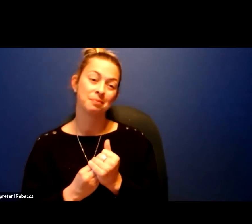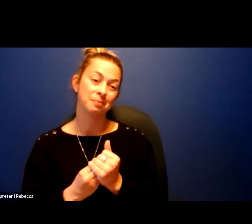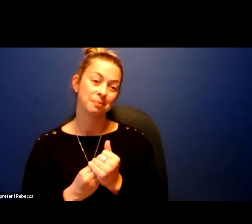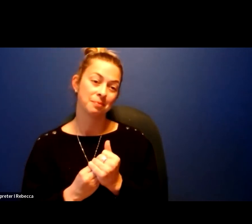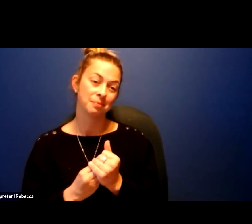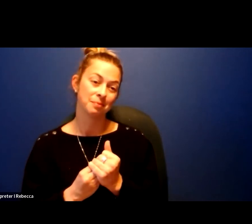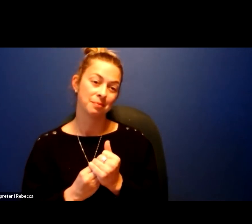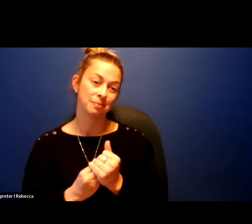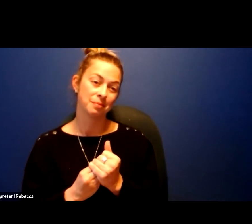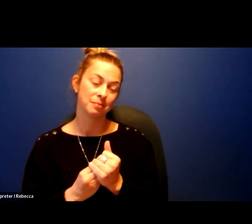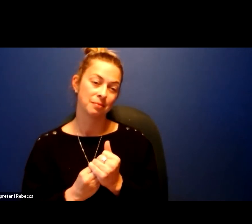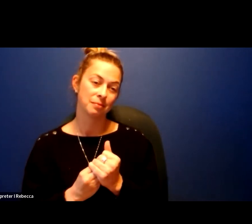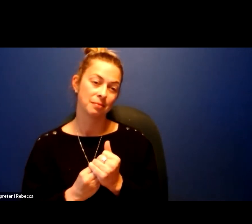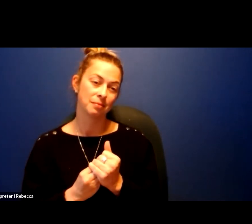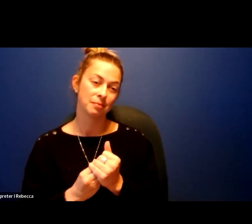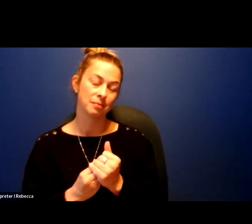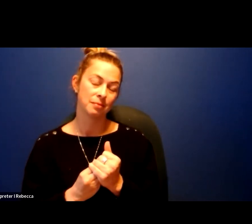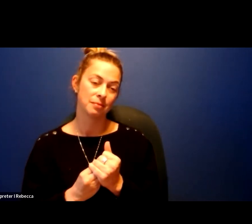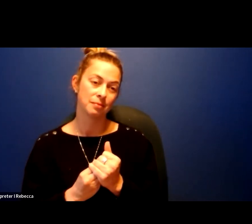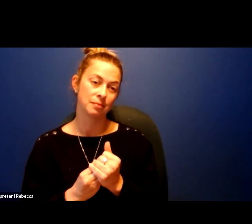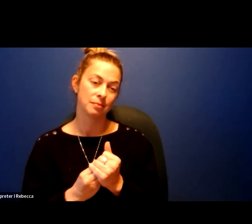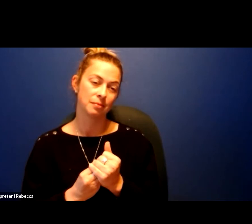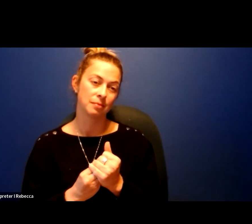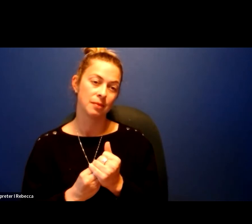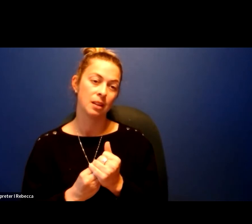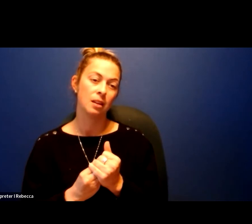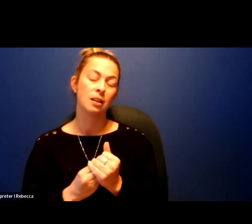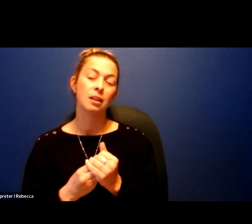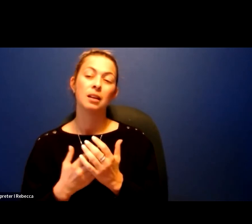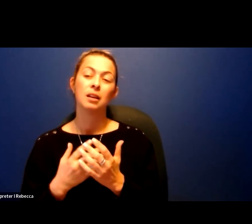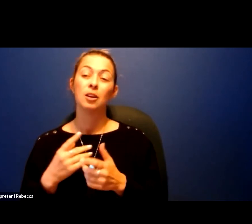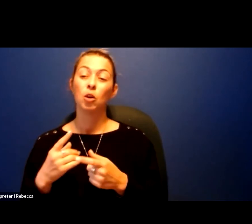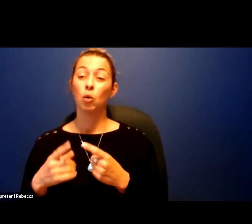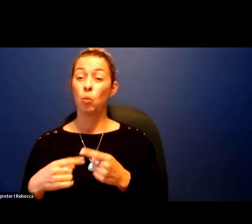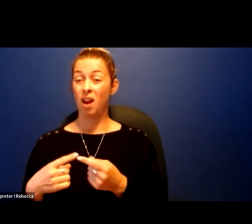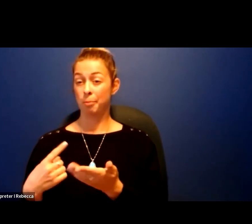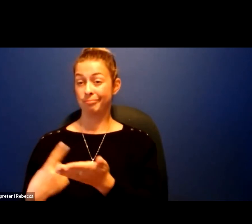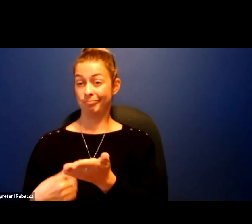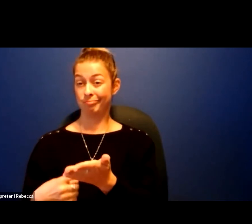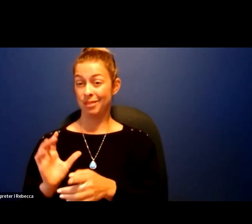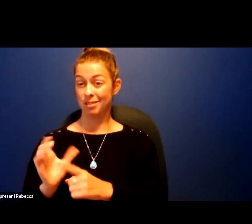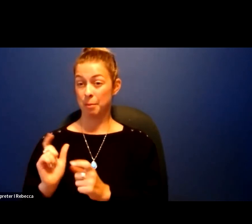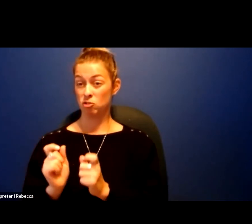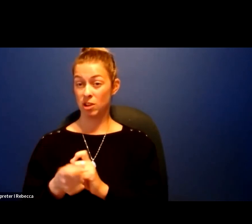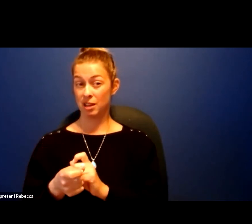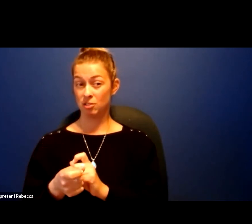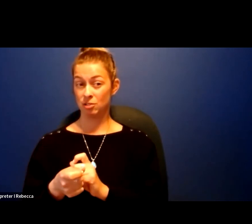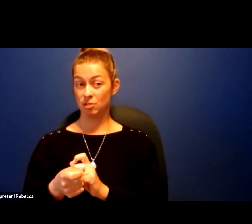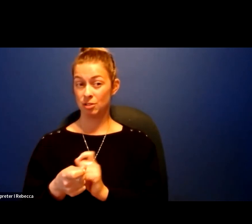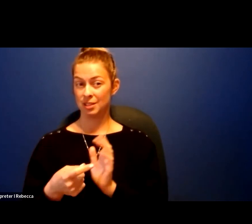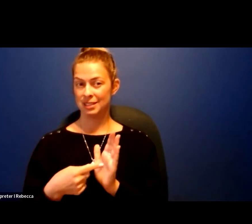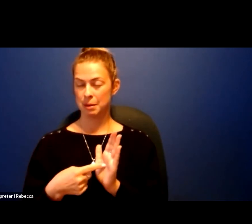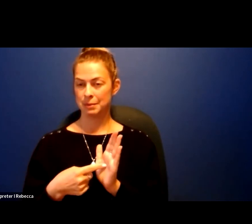Joke, really got that. But when I'm talking to people about climate change, sometimes I don't use the word